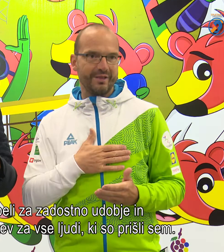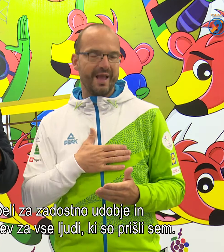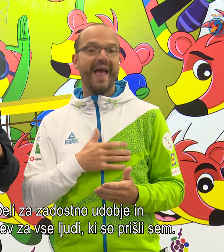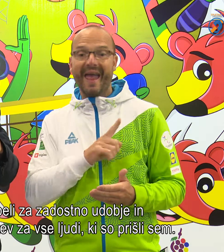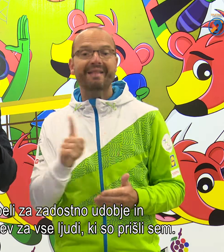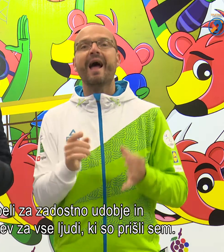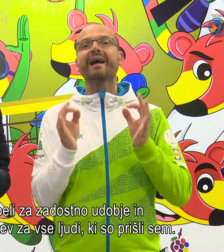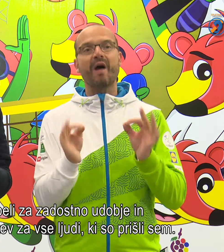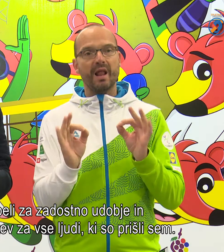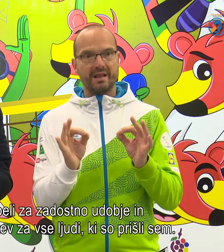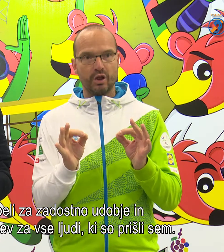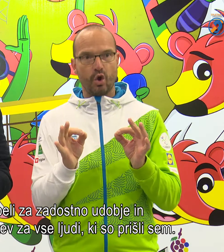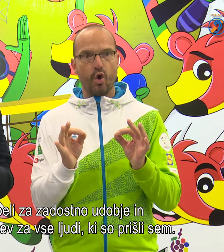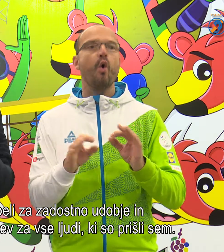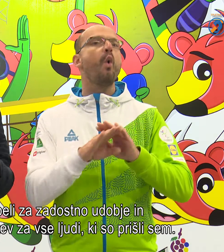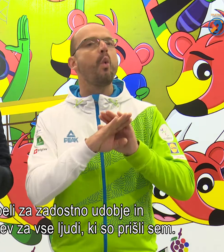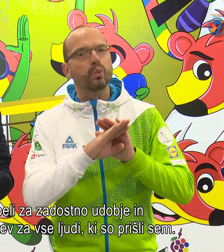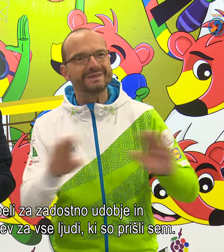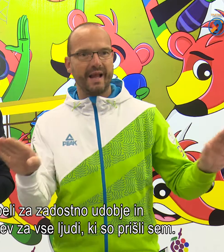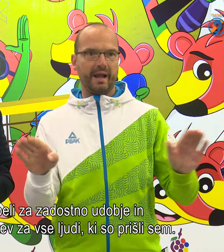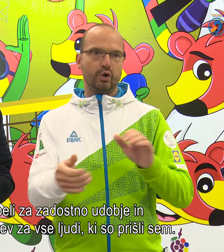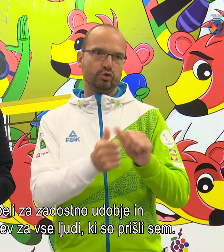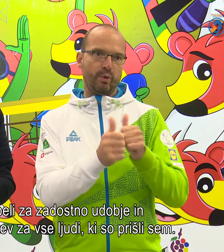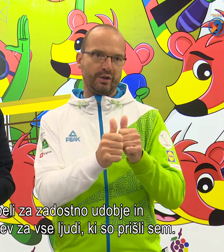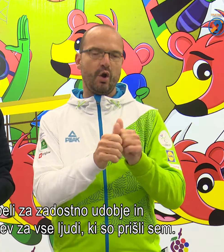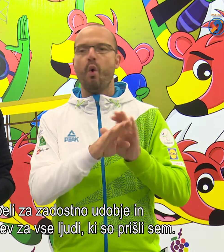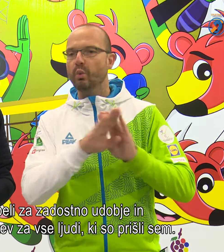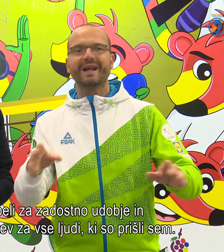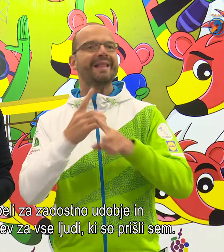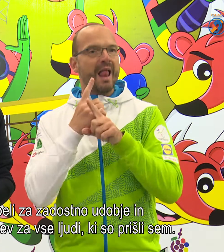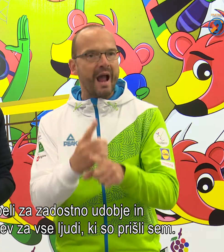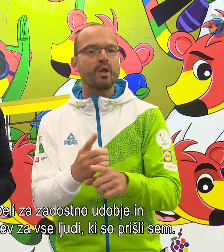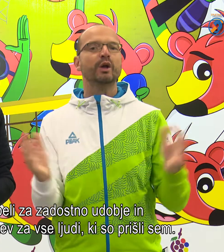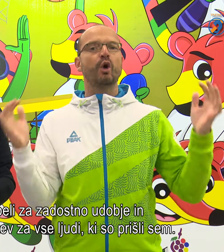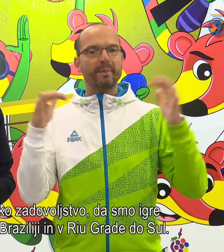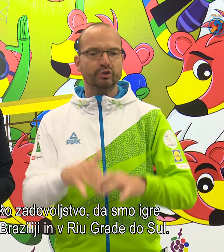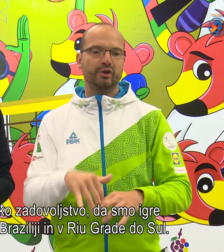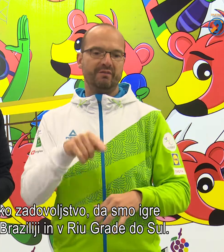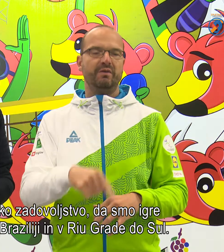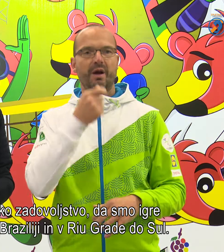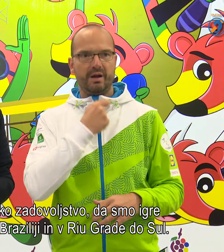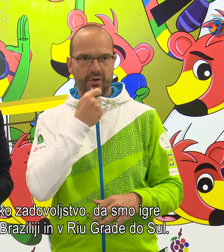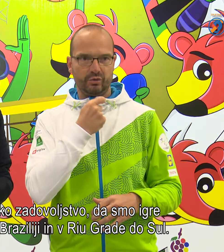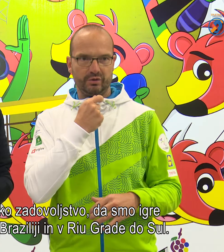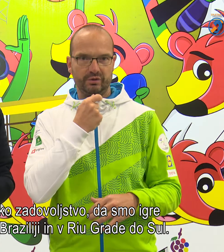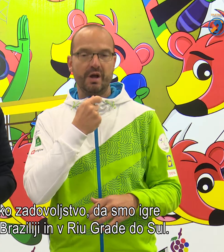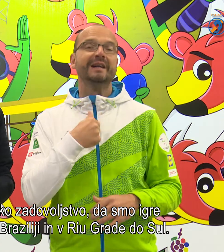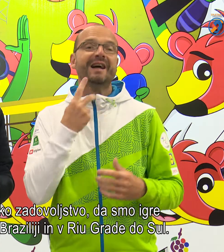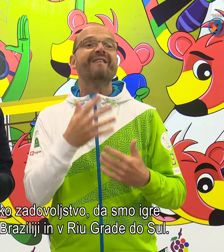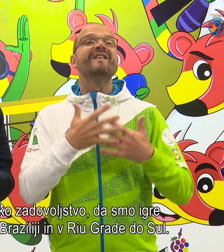quality of reception for all people that come here. It's a great